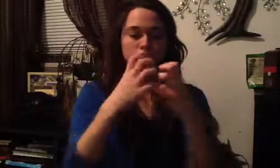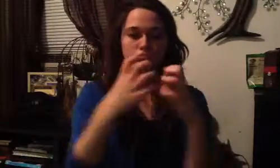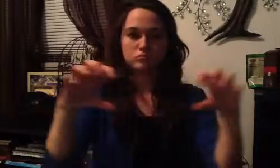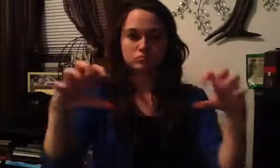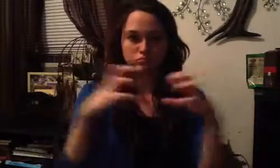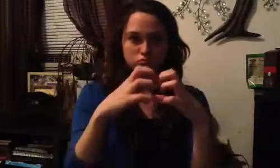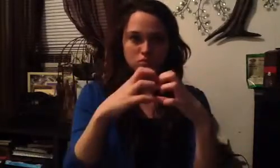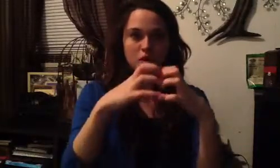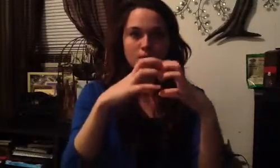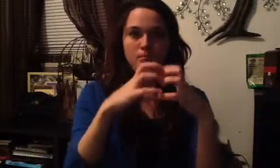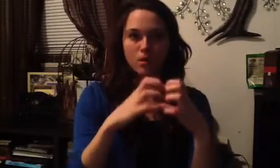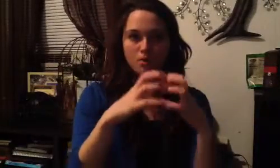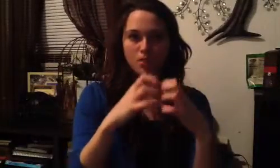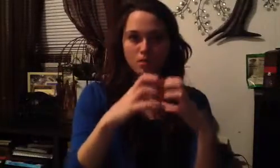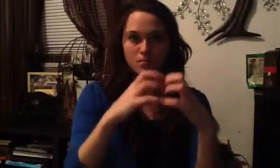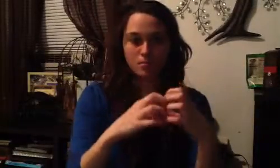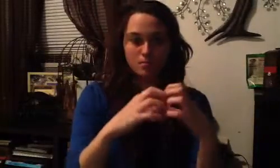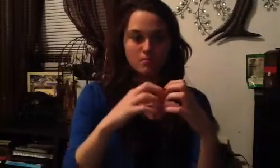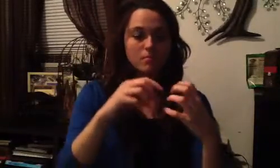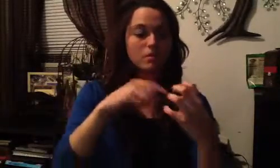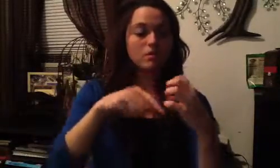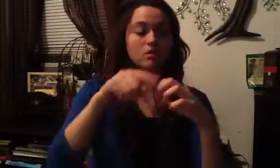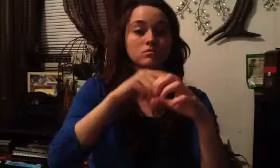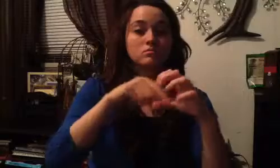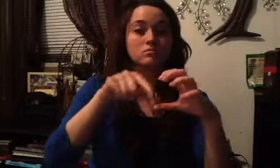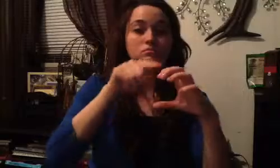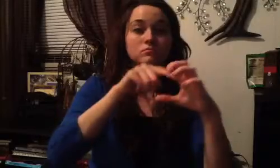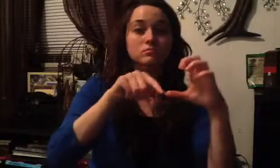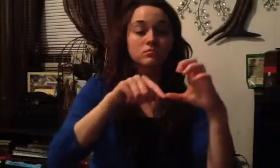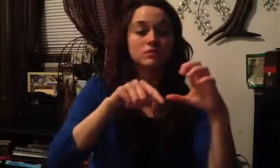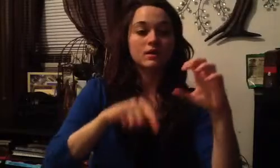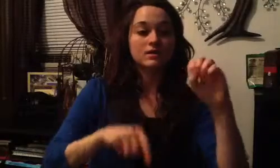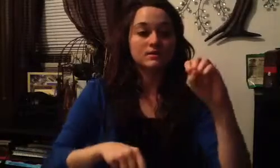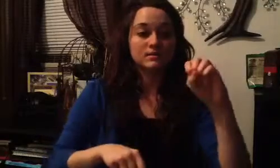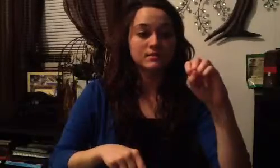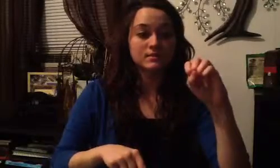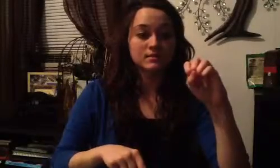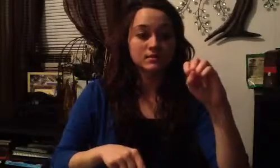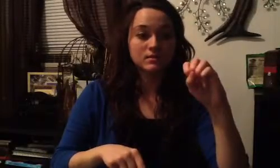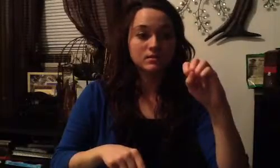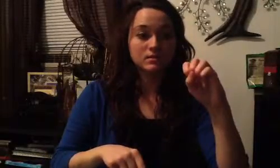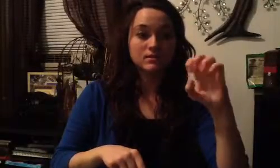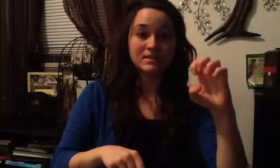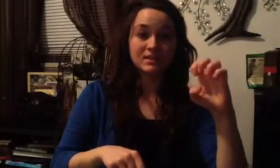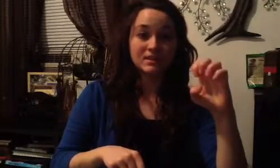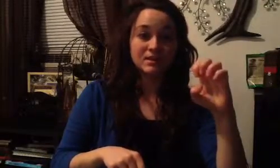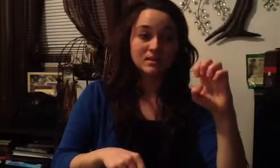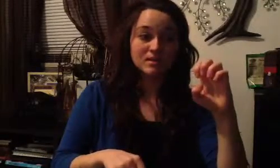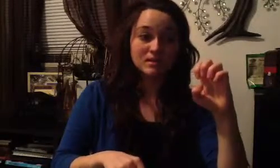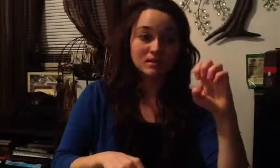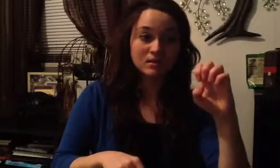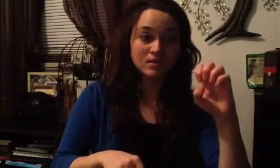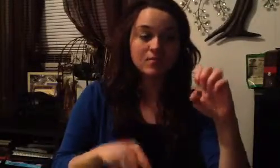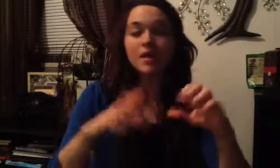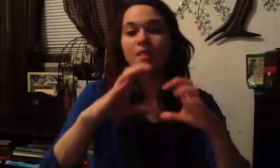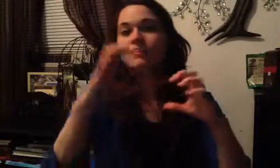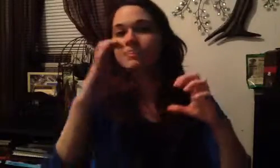systemic circulation, while your right side is dealing with pulmonary circulation,